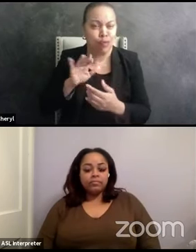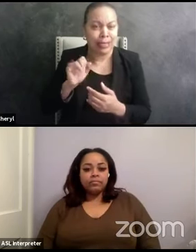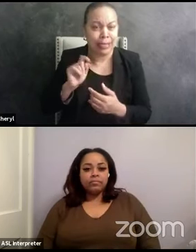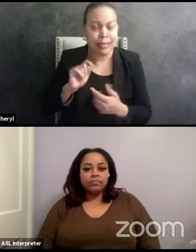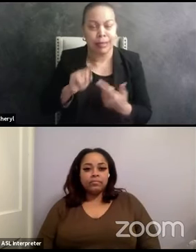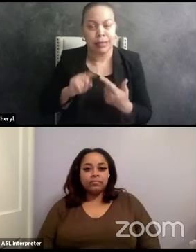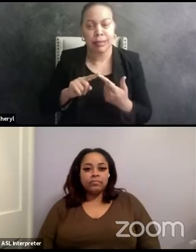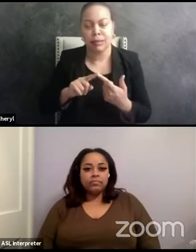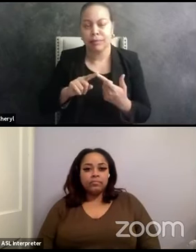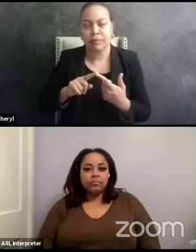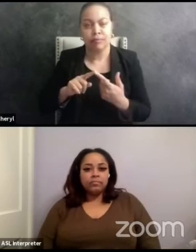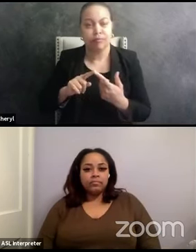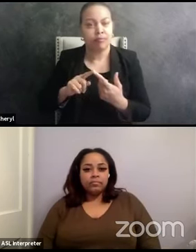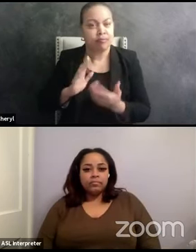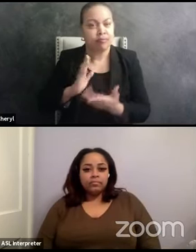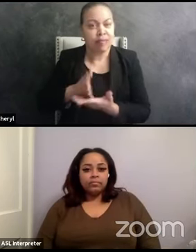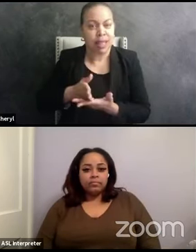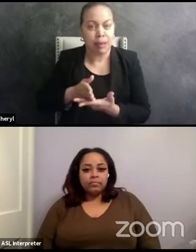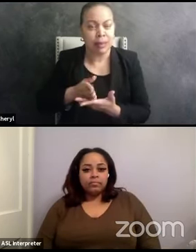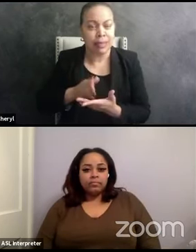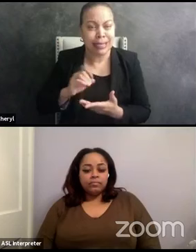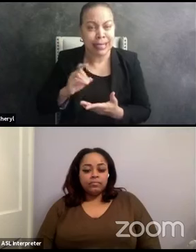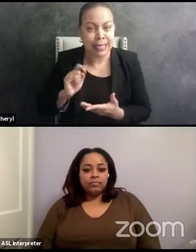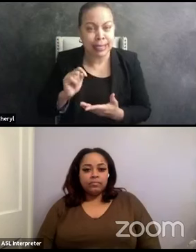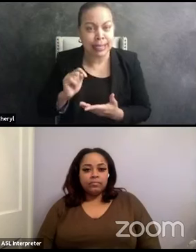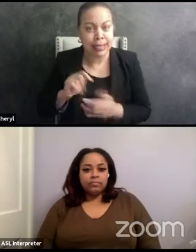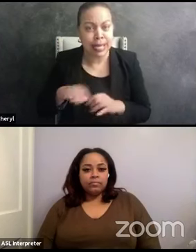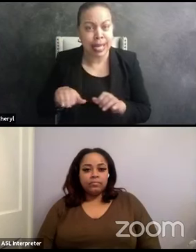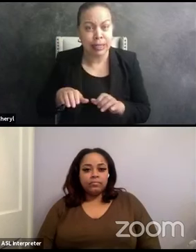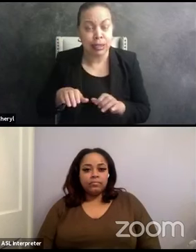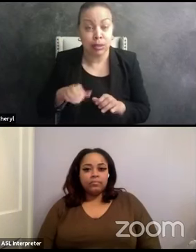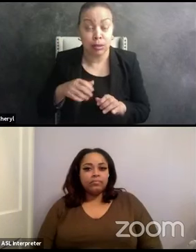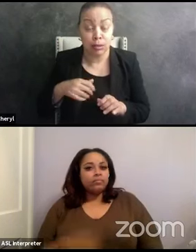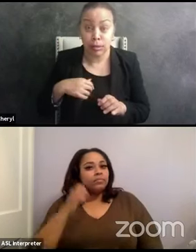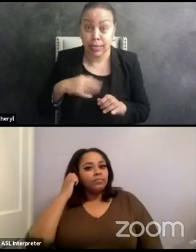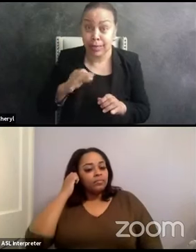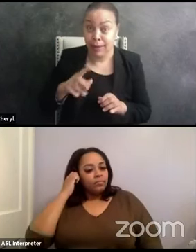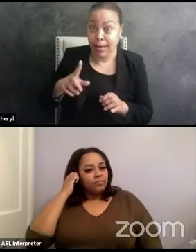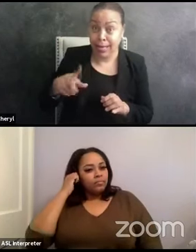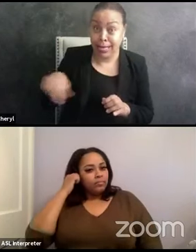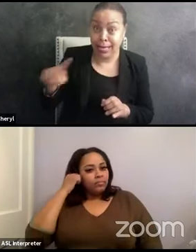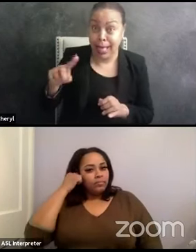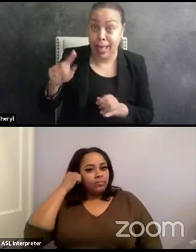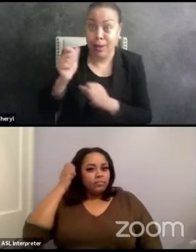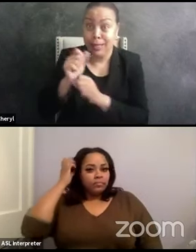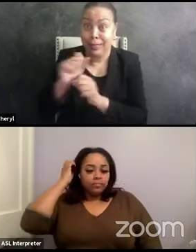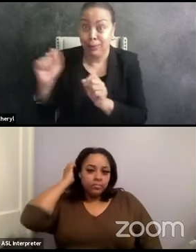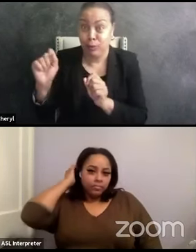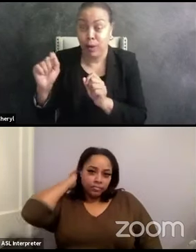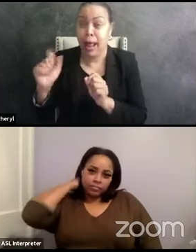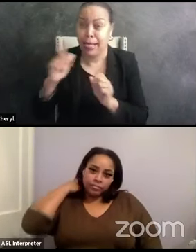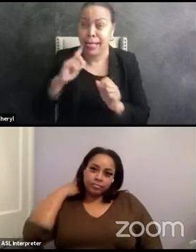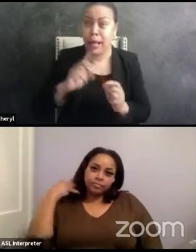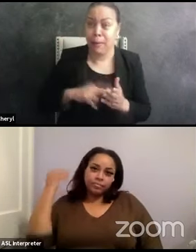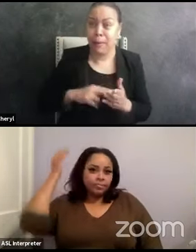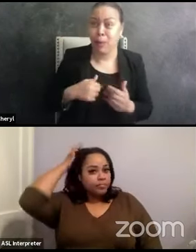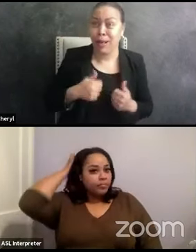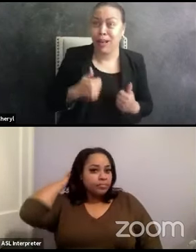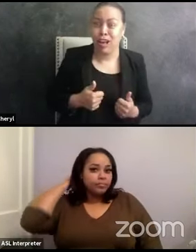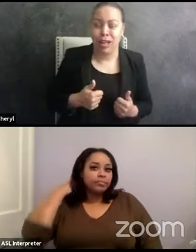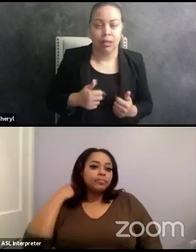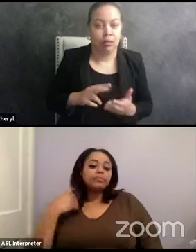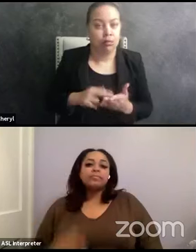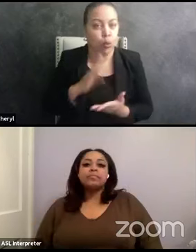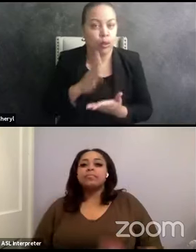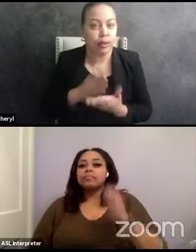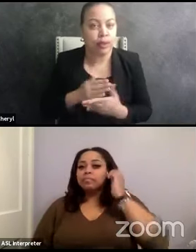anti-sexist movements by their liberation, means it stops with their liberation. And